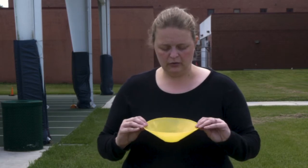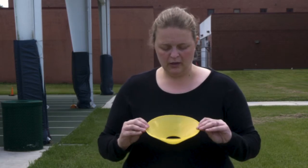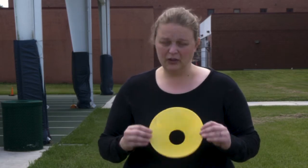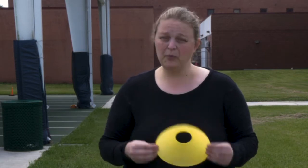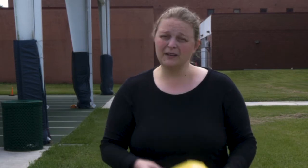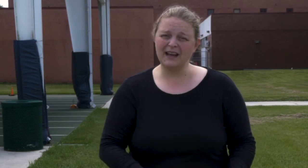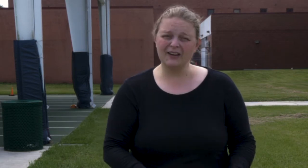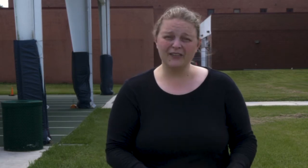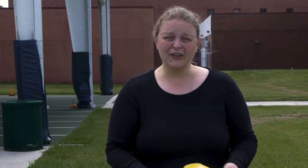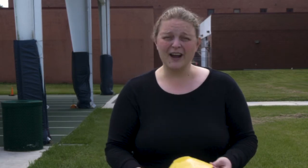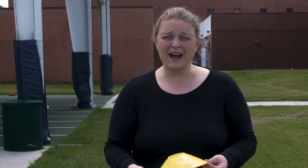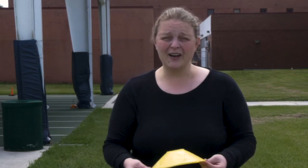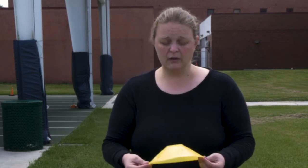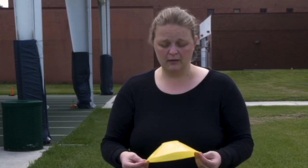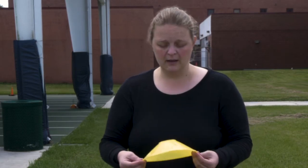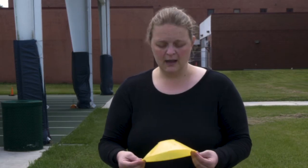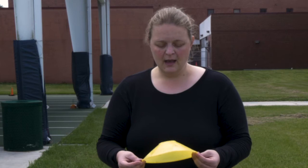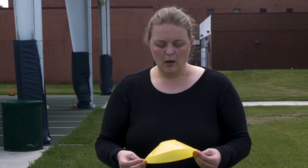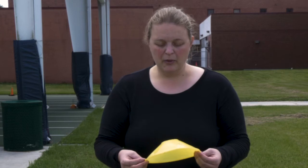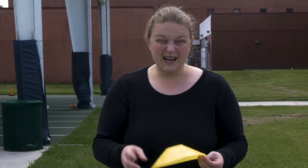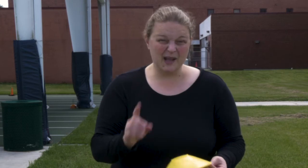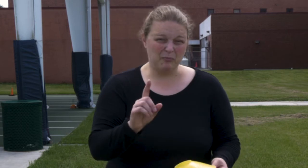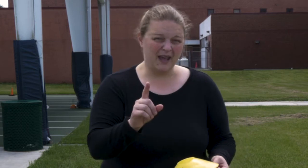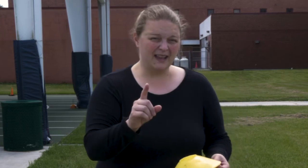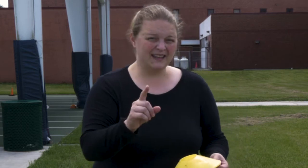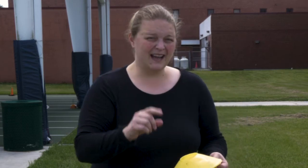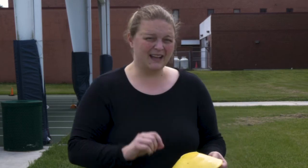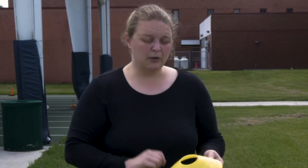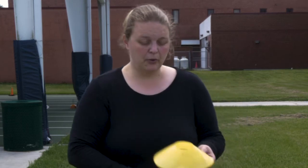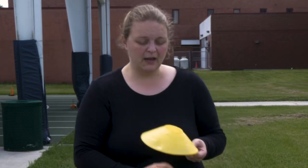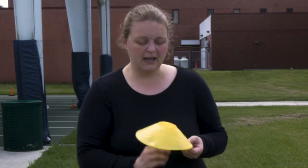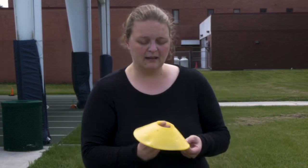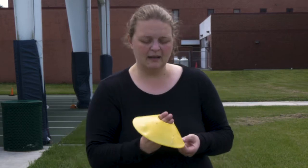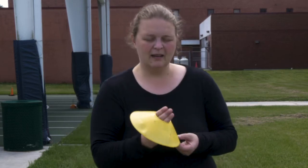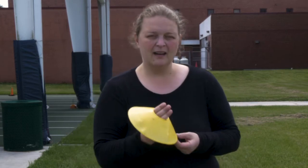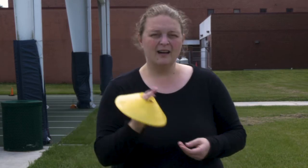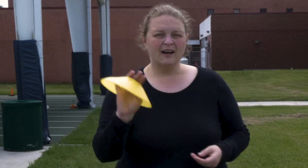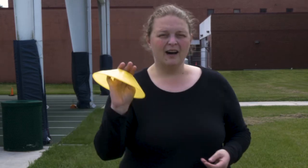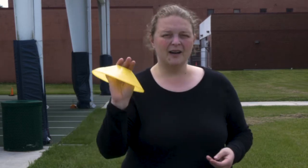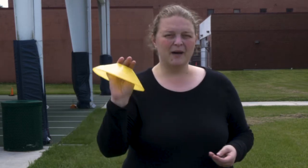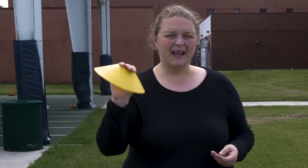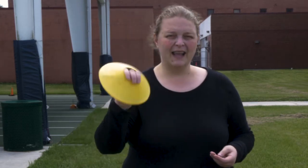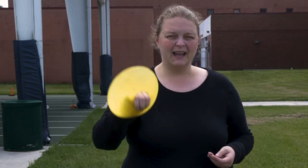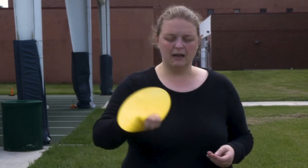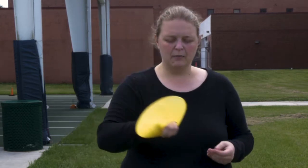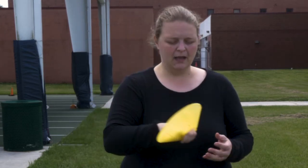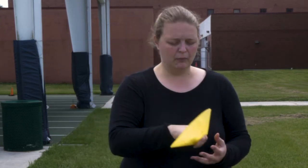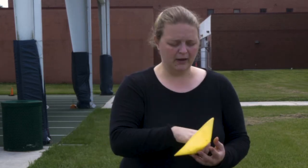to put down on the ground, but I bet that I could put it on my hand and make a